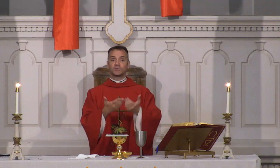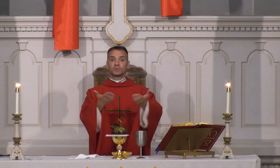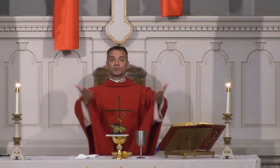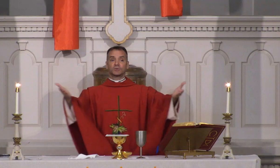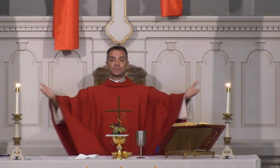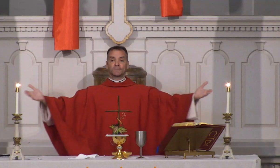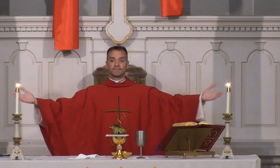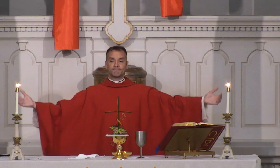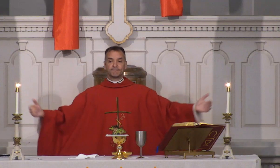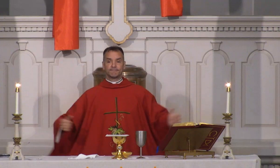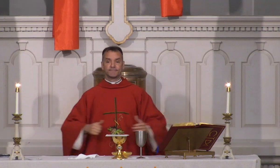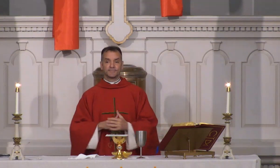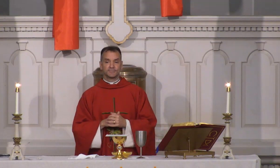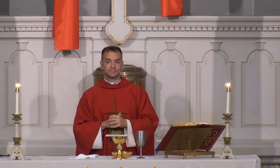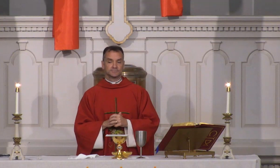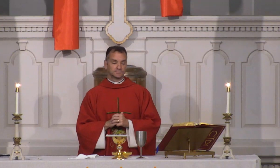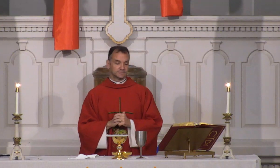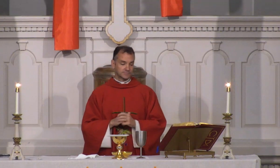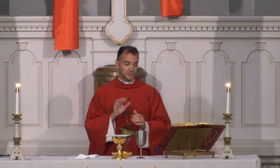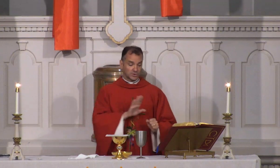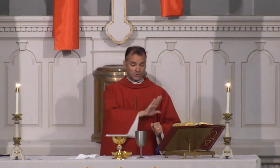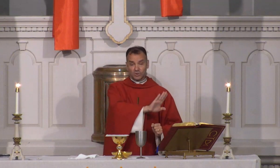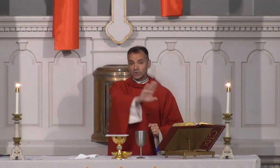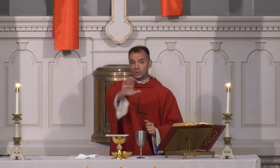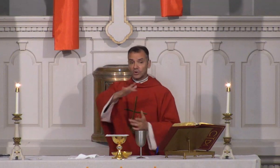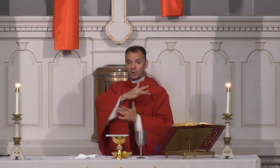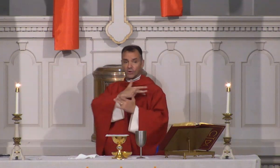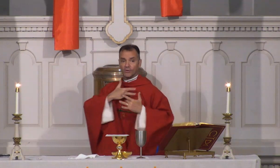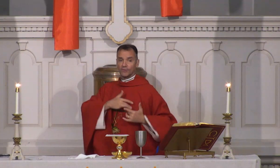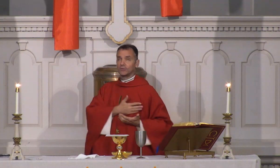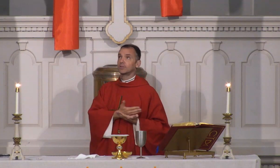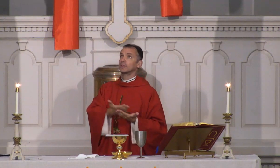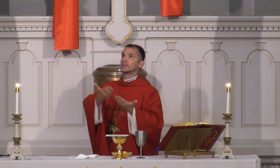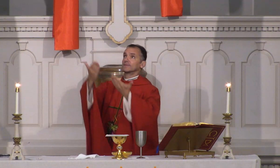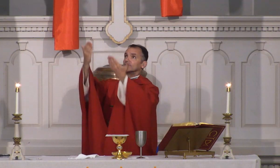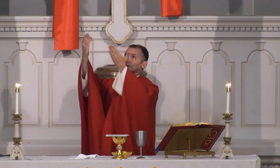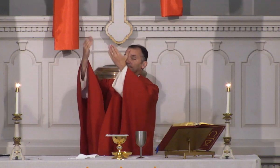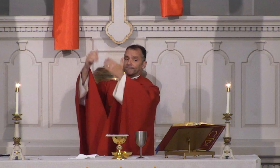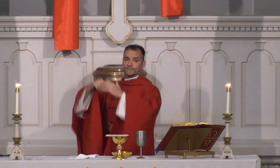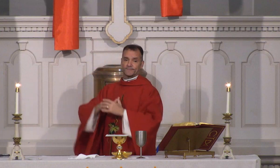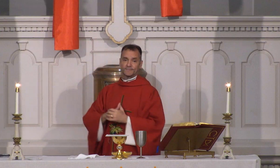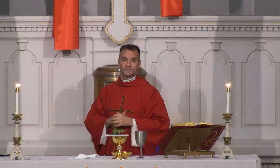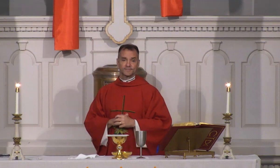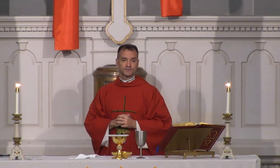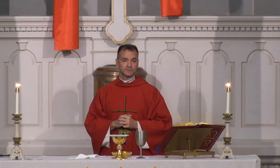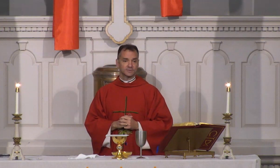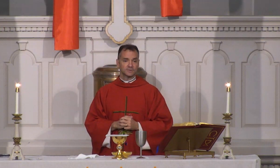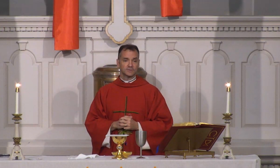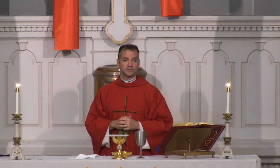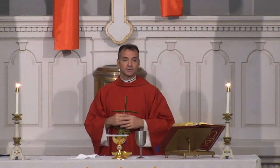The Lord be with you. And with your spirit. Lift up your hearts.